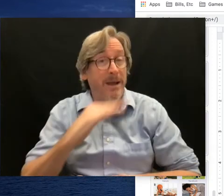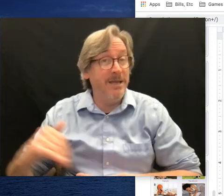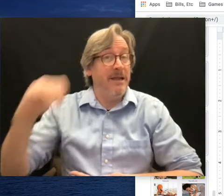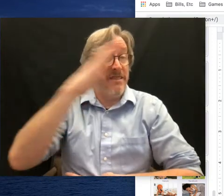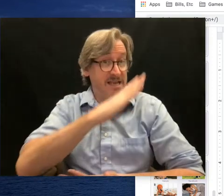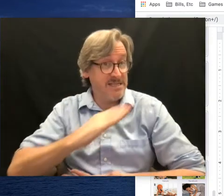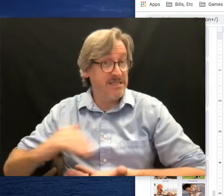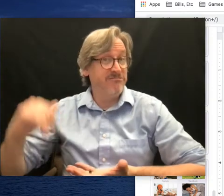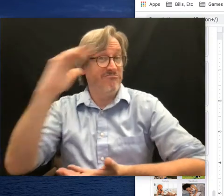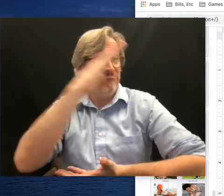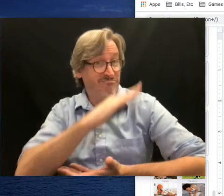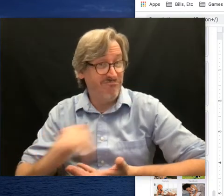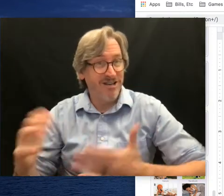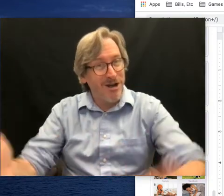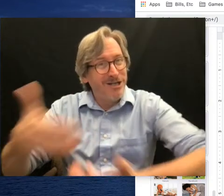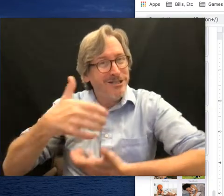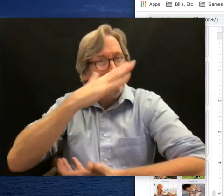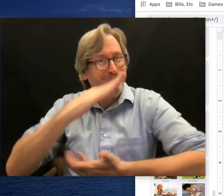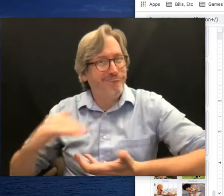Or maybe this